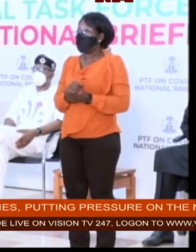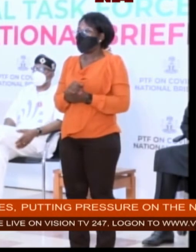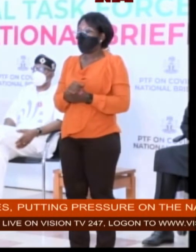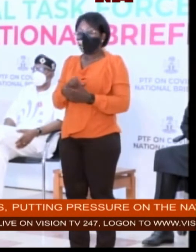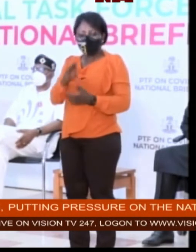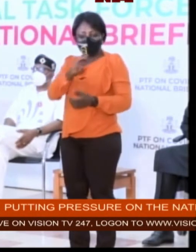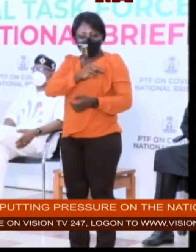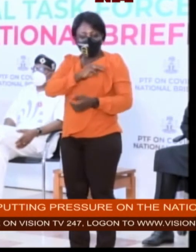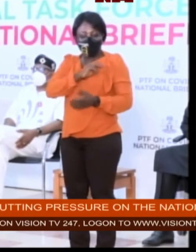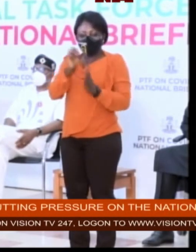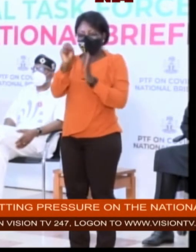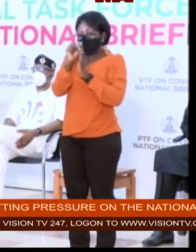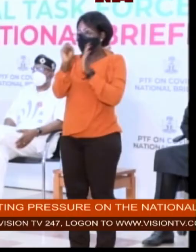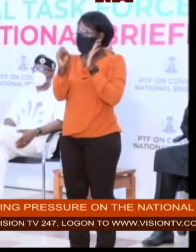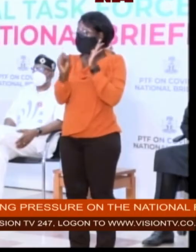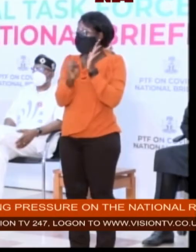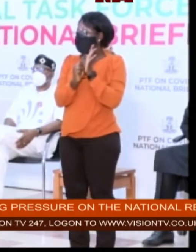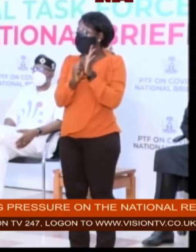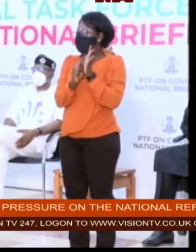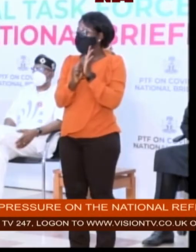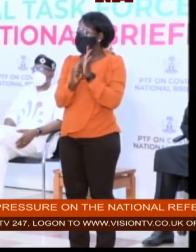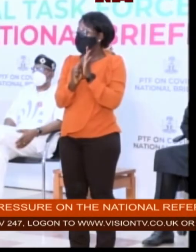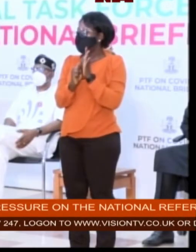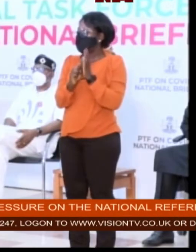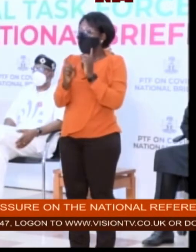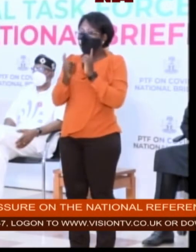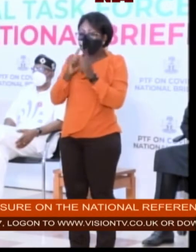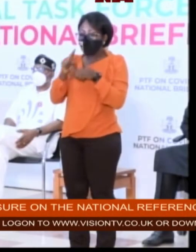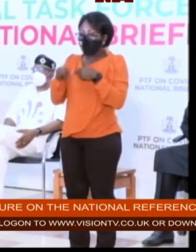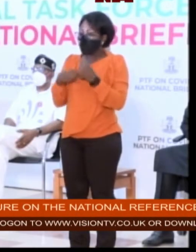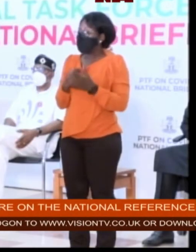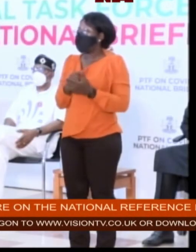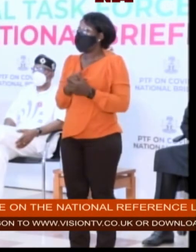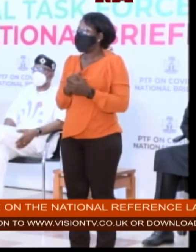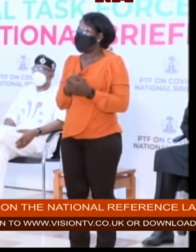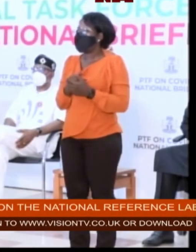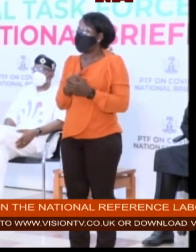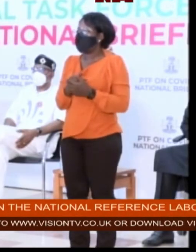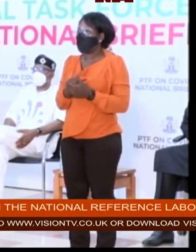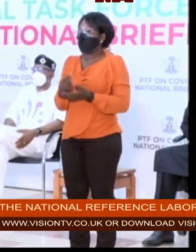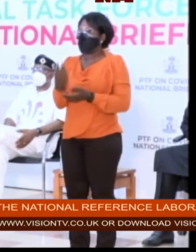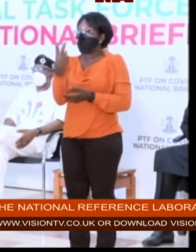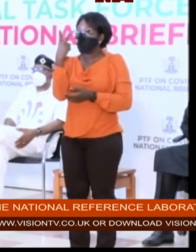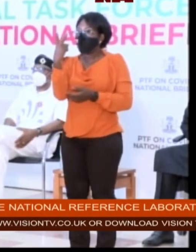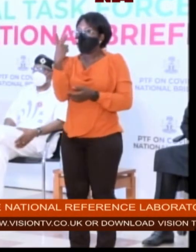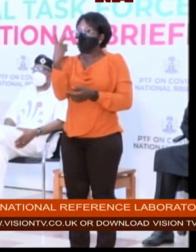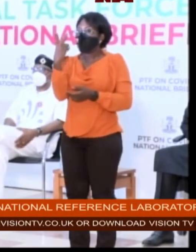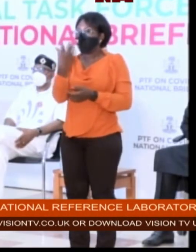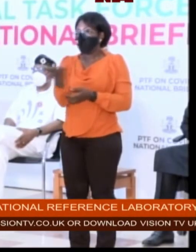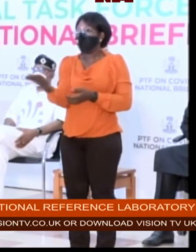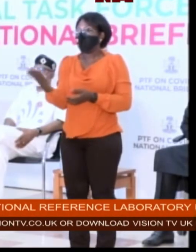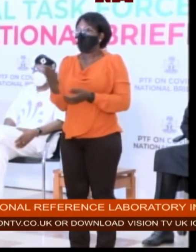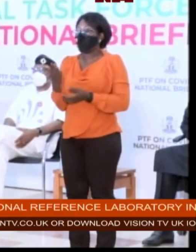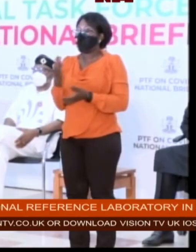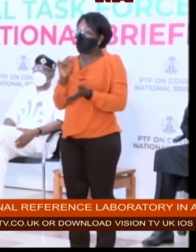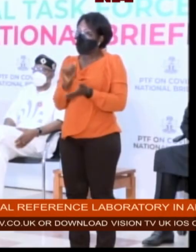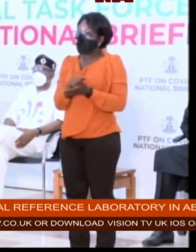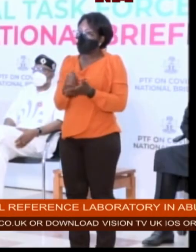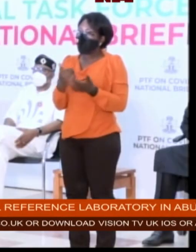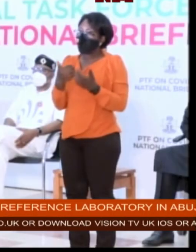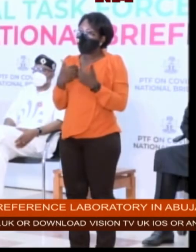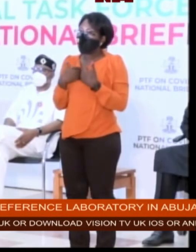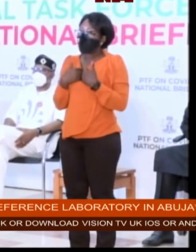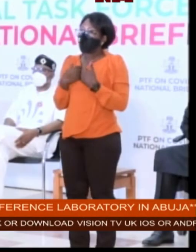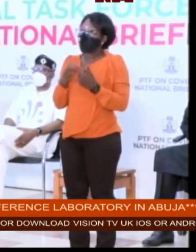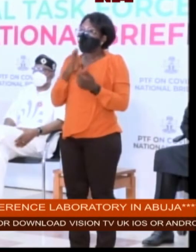The Honorable Minister of State talked about the 2 commodities that have